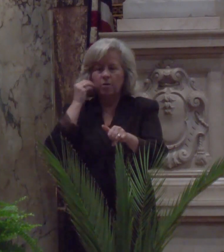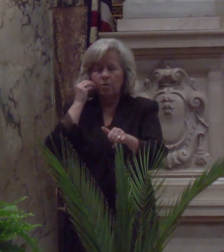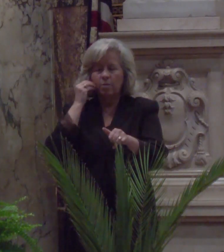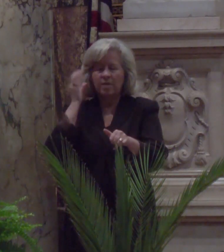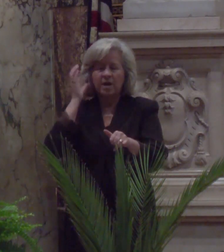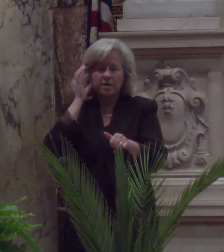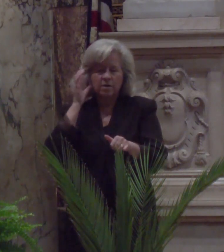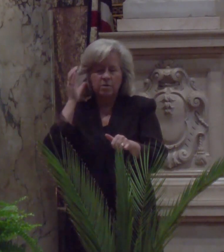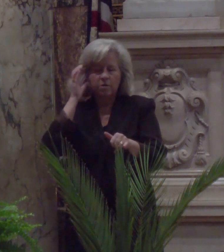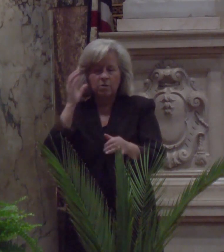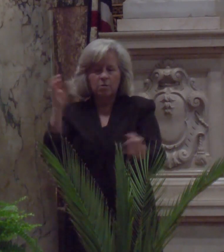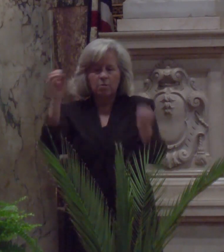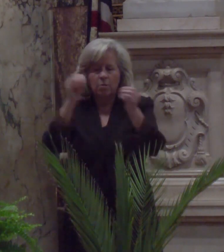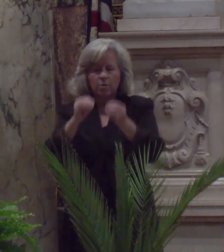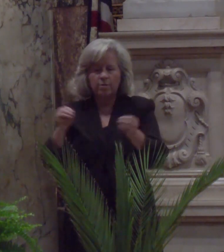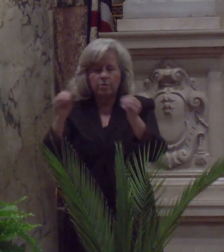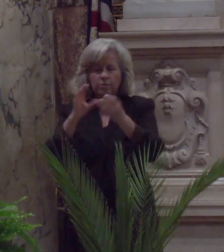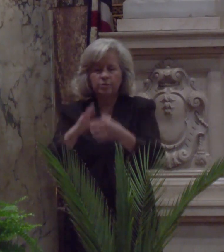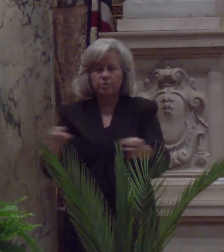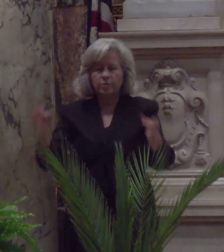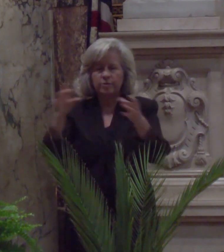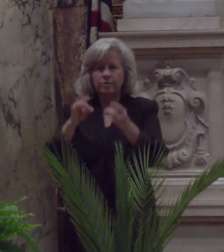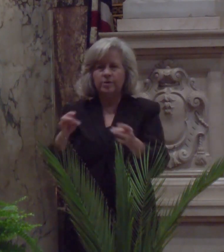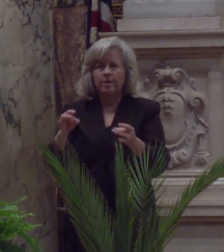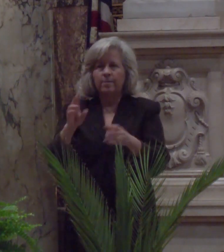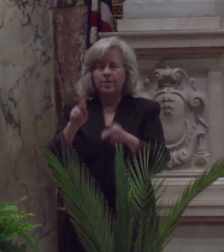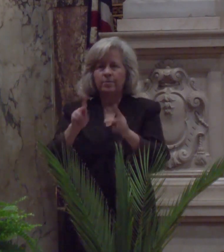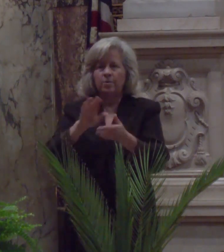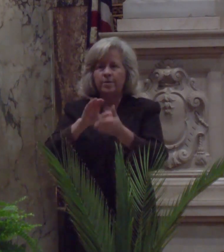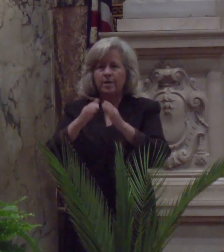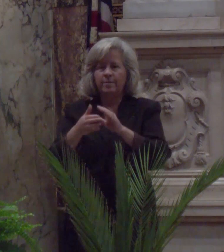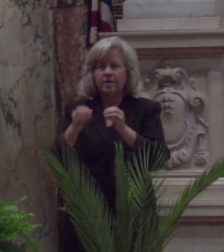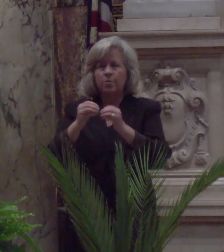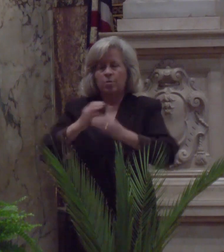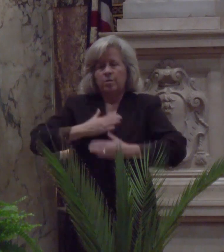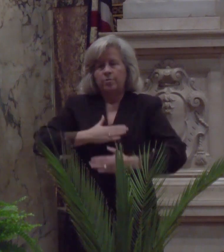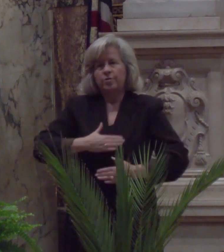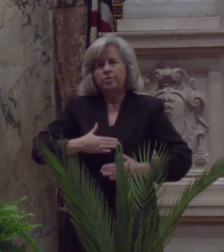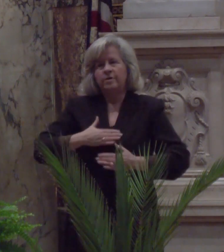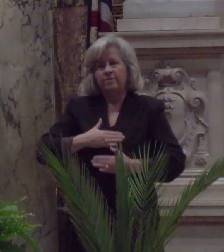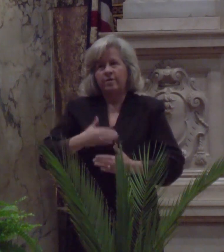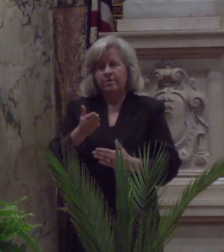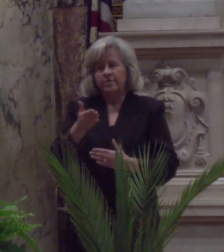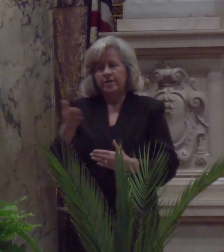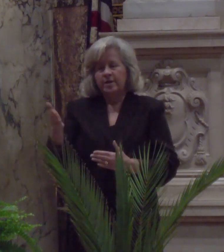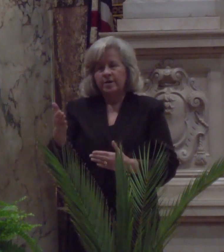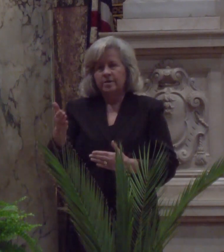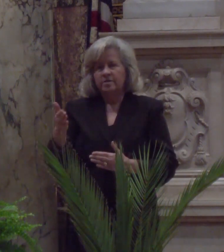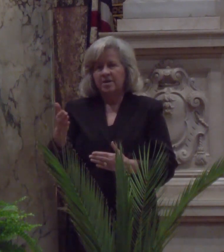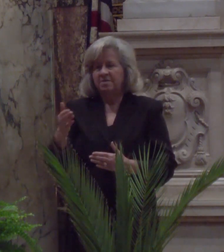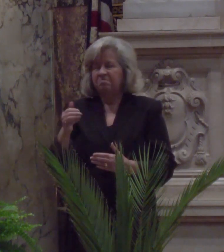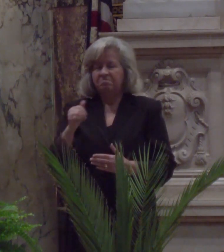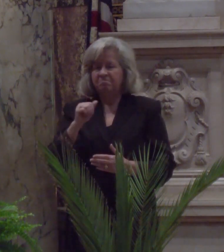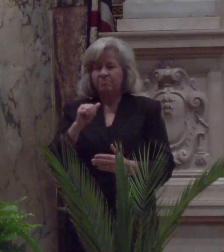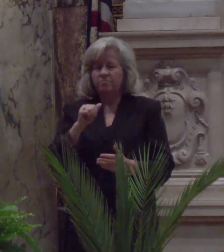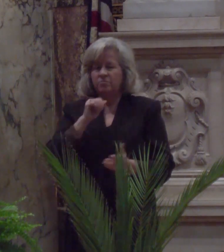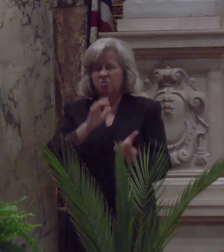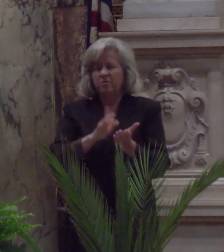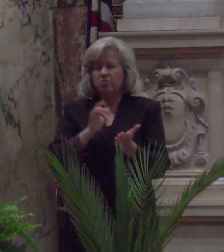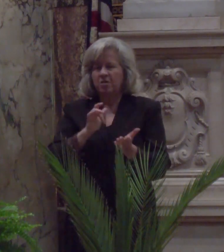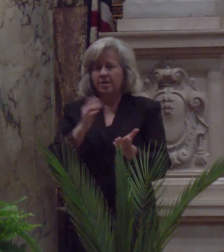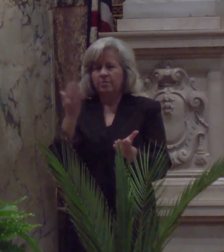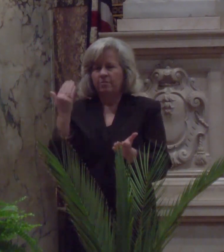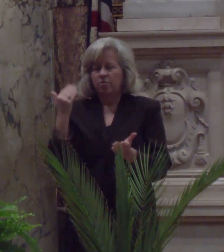stories on social media how people are becoming more appreciative of things they took for granted in the